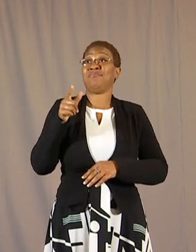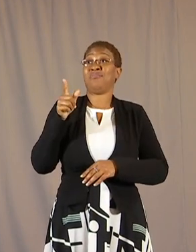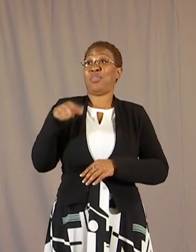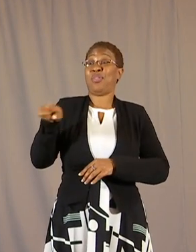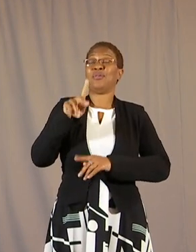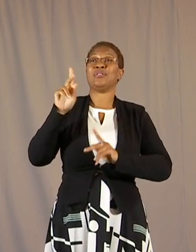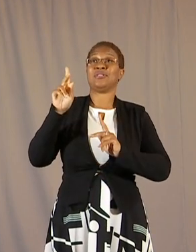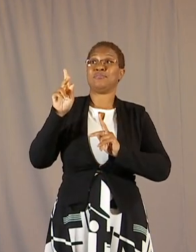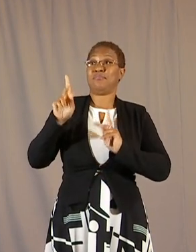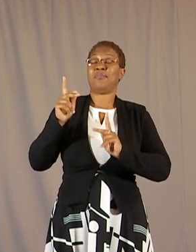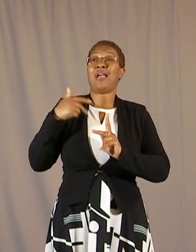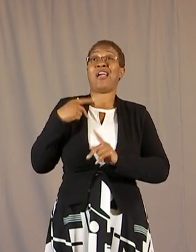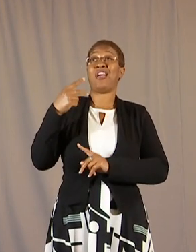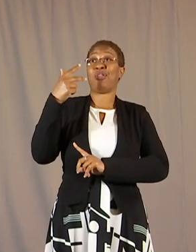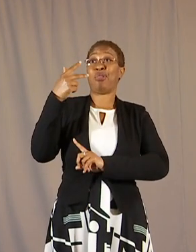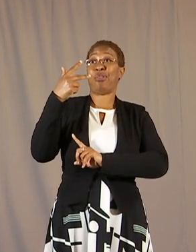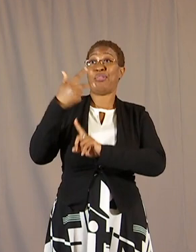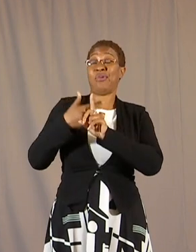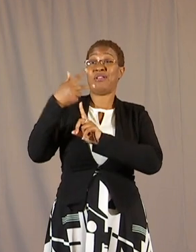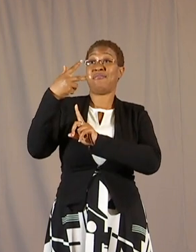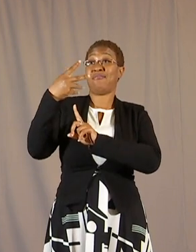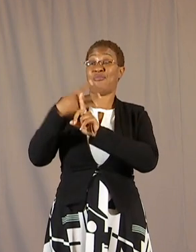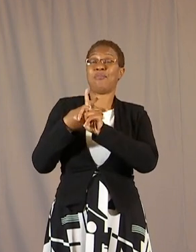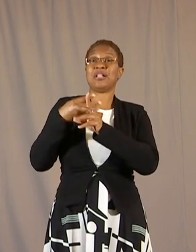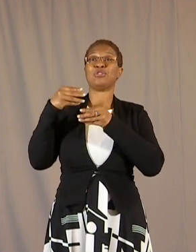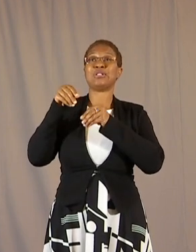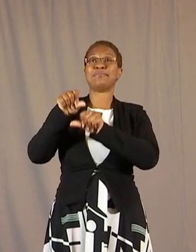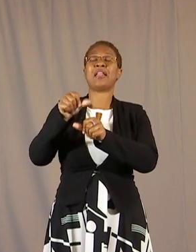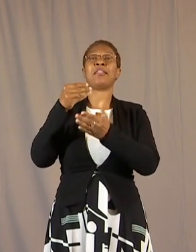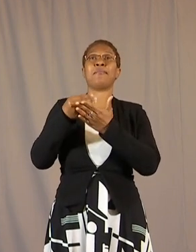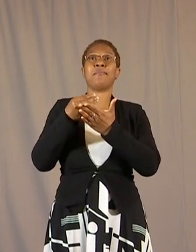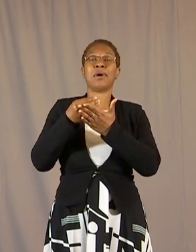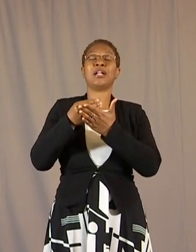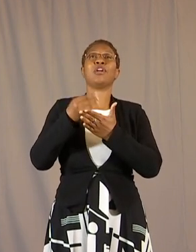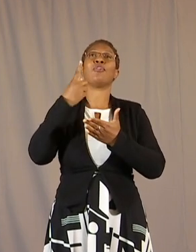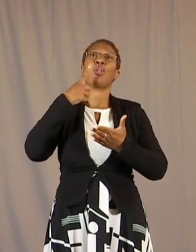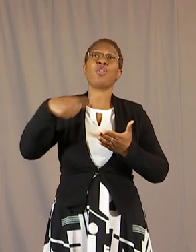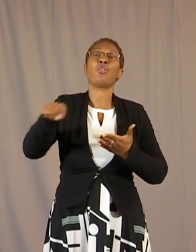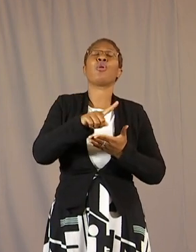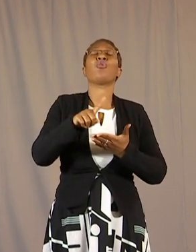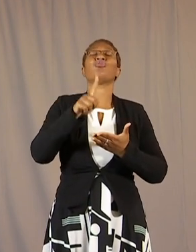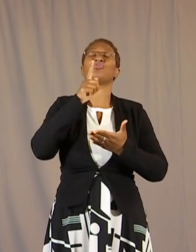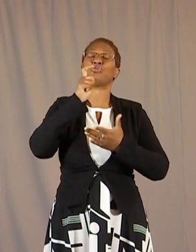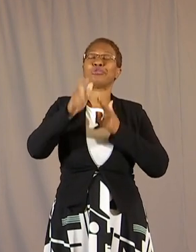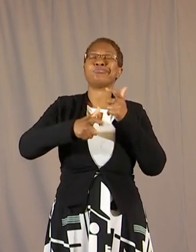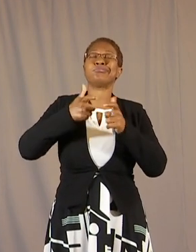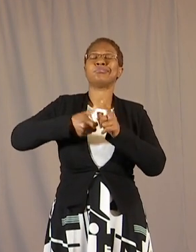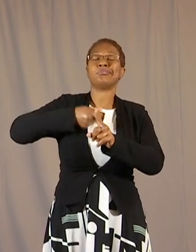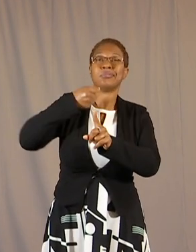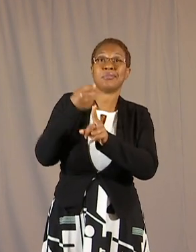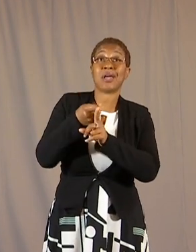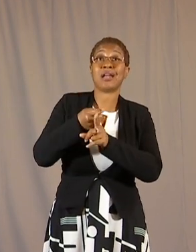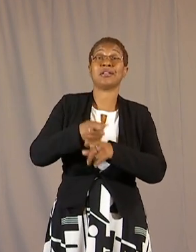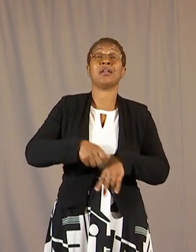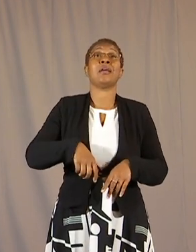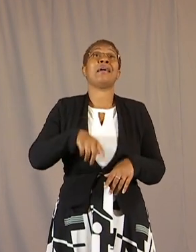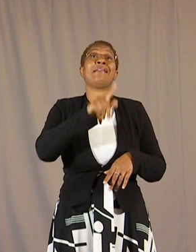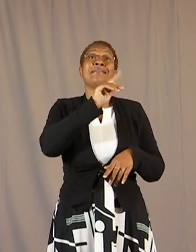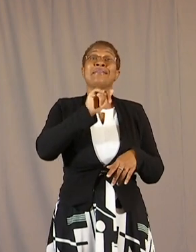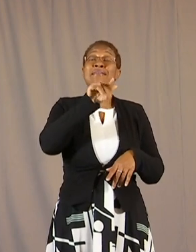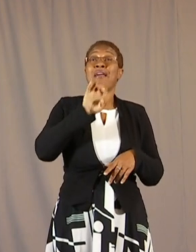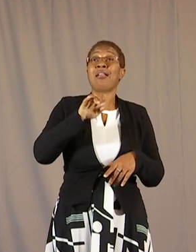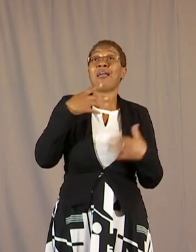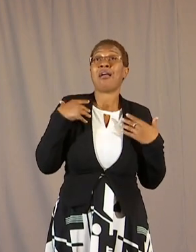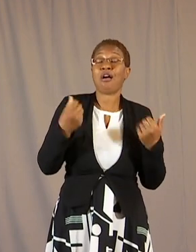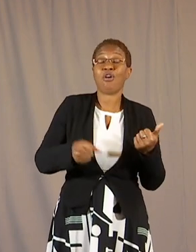to spend these dollars, but they did, and they helped to put those resources for telehealth. They had, you know, hotspots for people